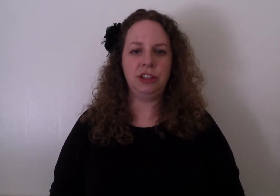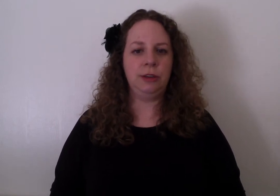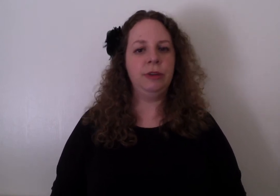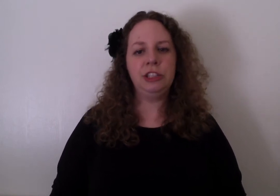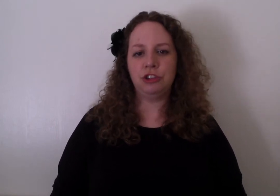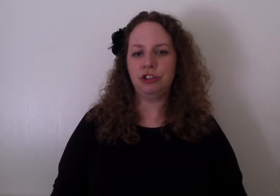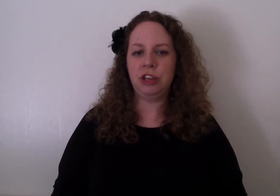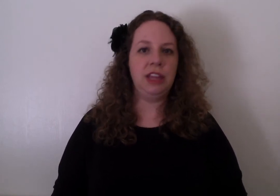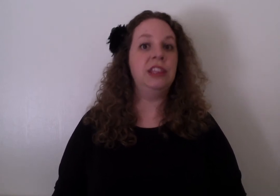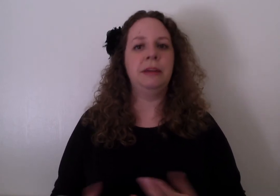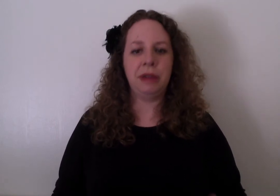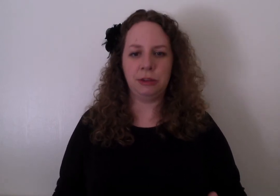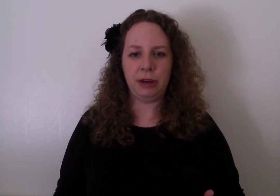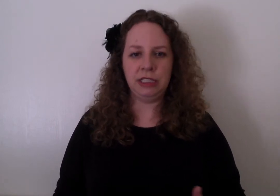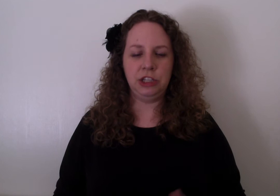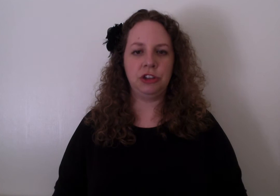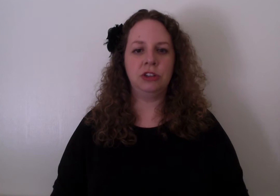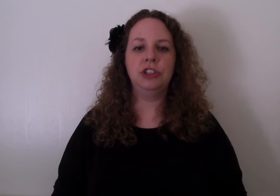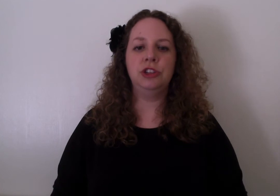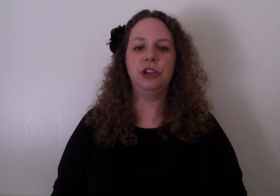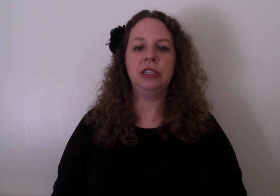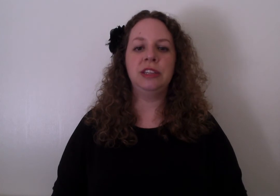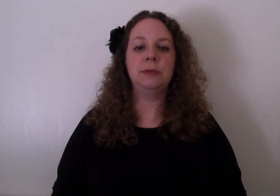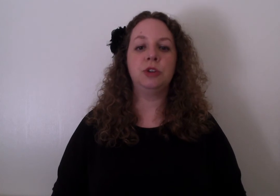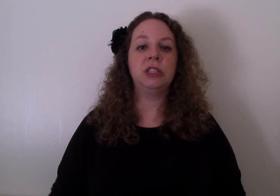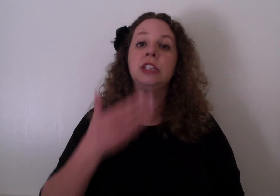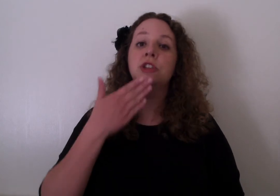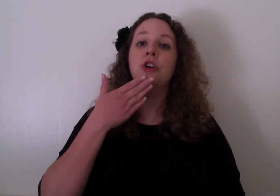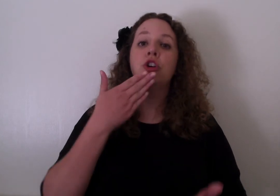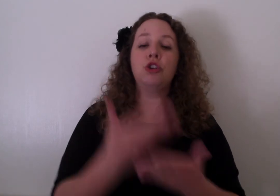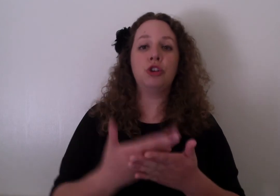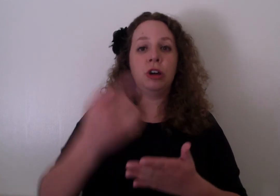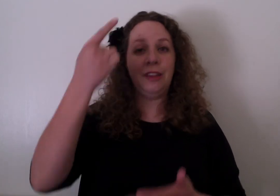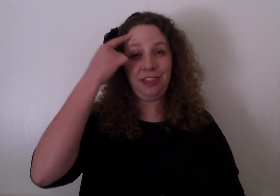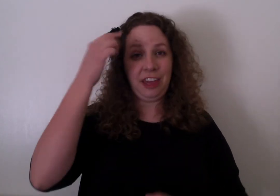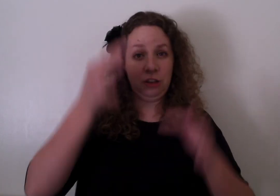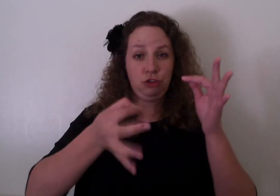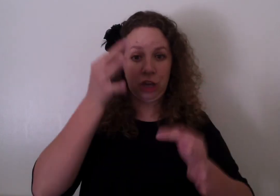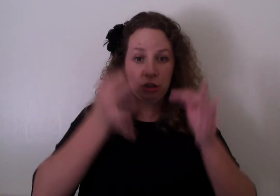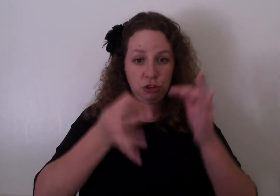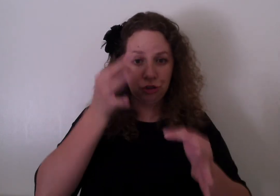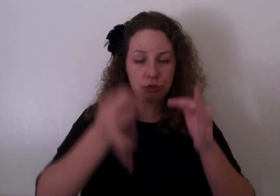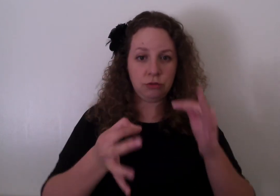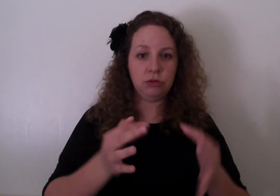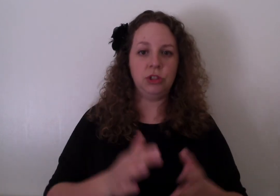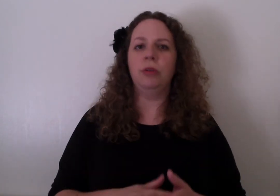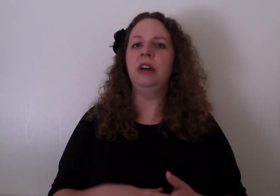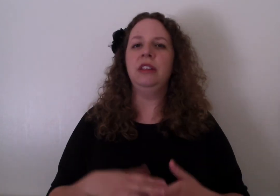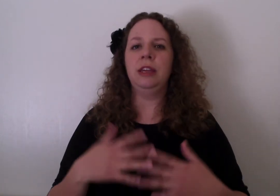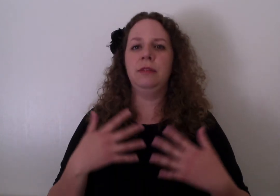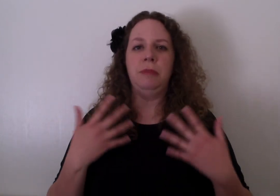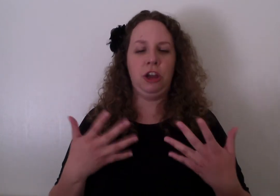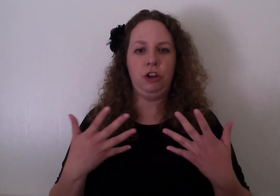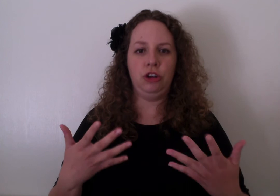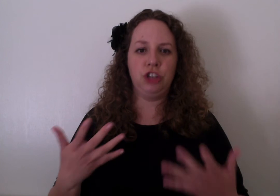They research and then they make the right decision. So you could say this person is good, think, judge. So they make a good